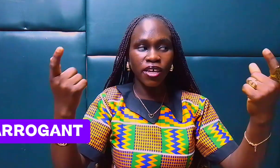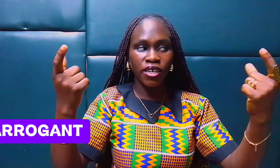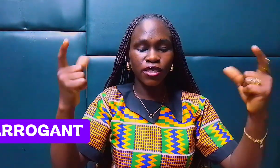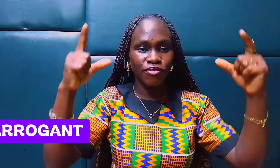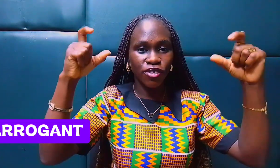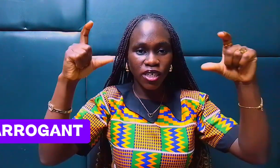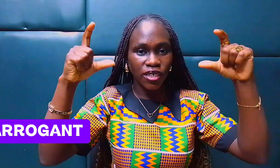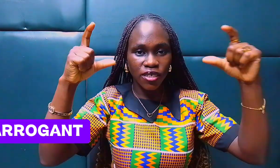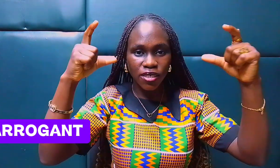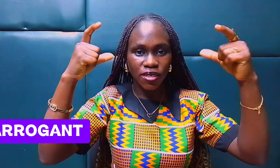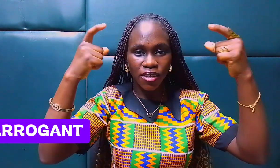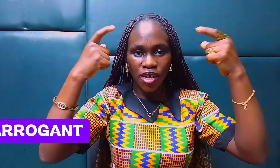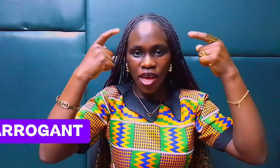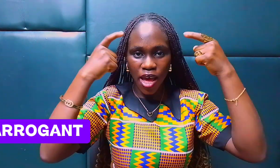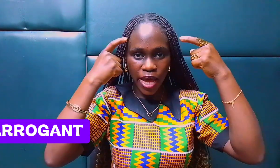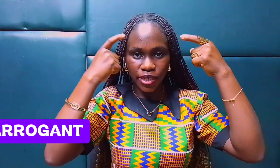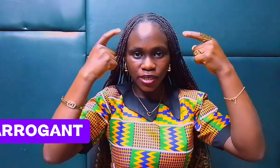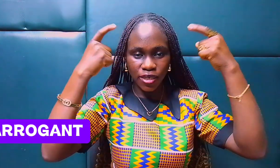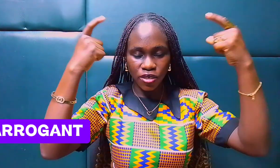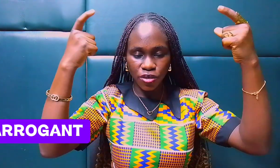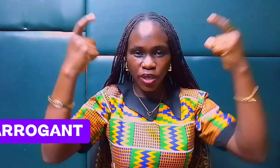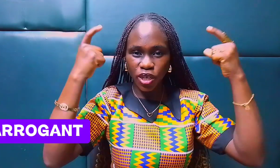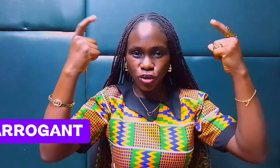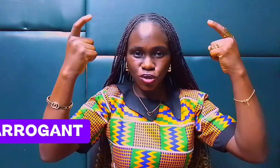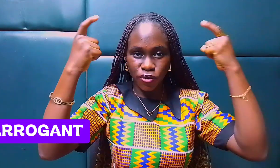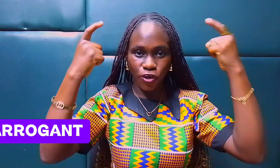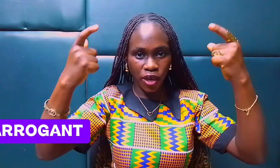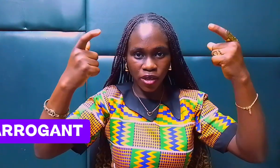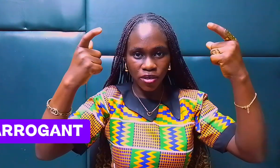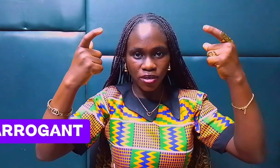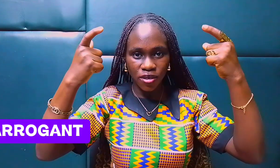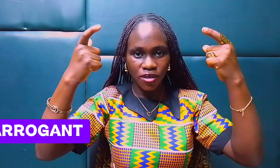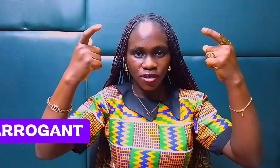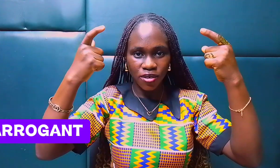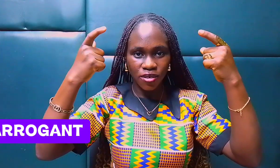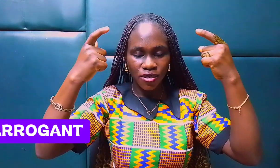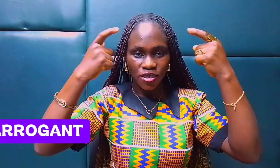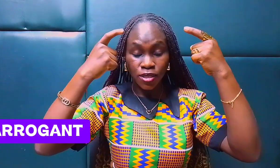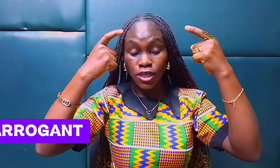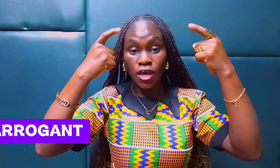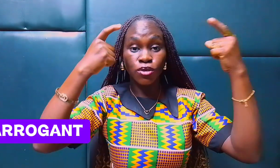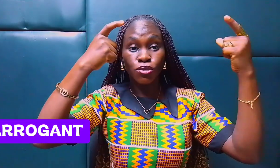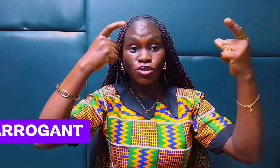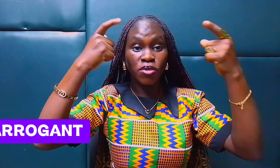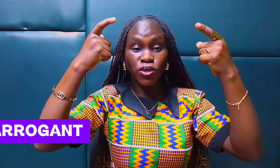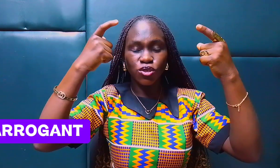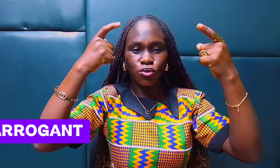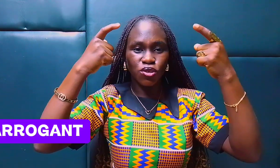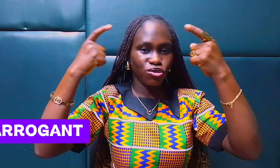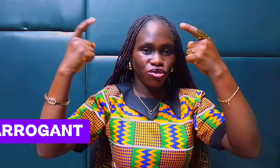Have both hands folded like this, and you're bringing it close to your forehead. This can also mean when someone